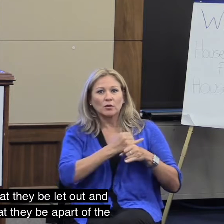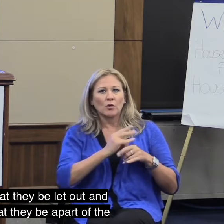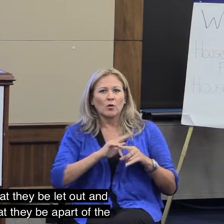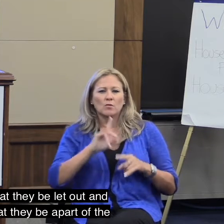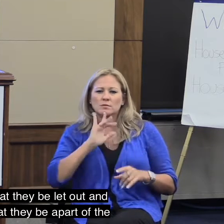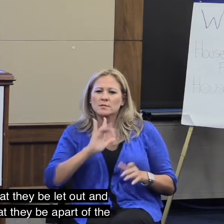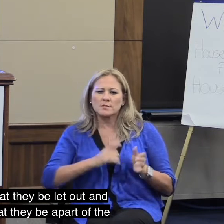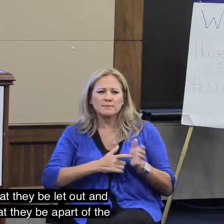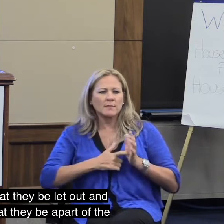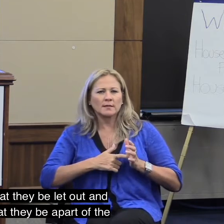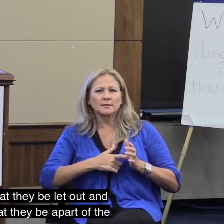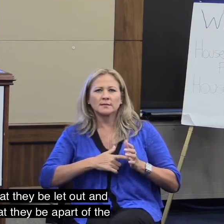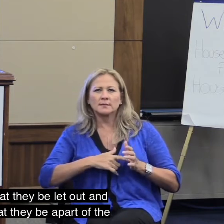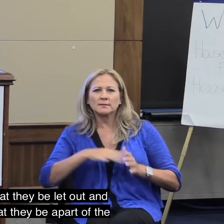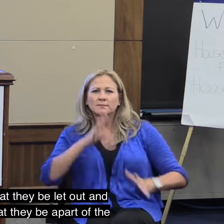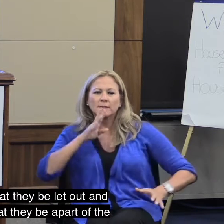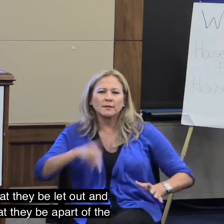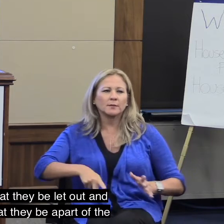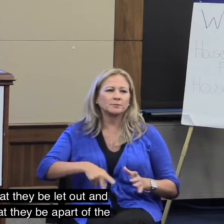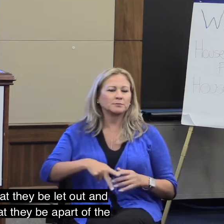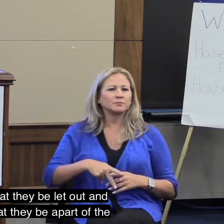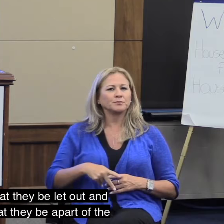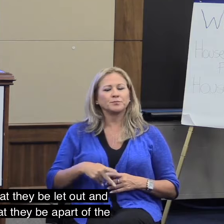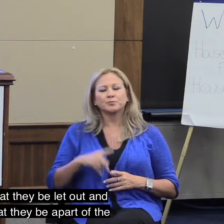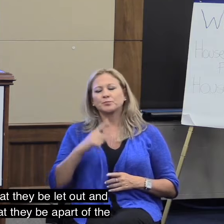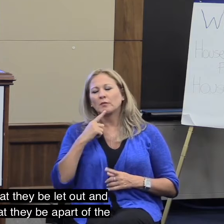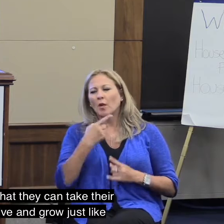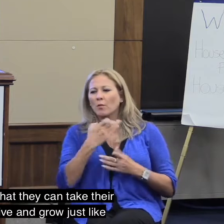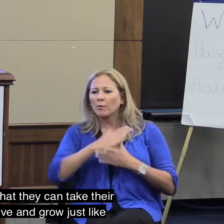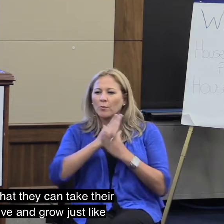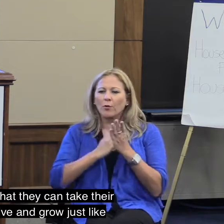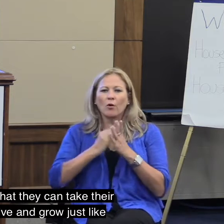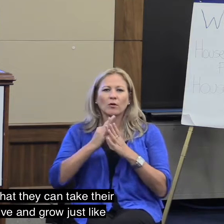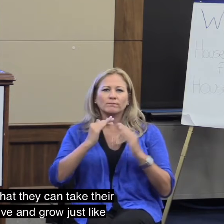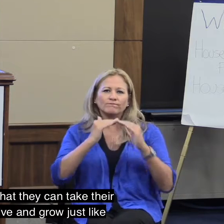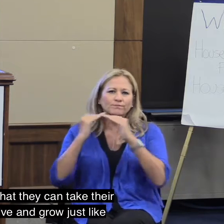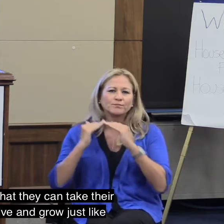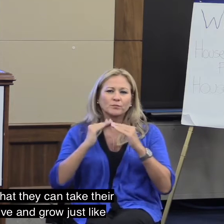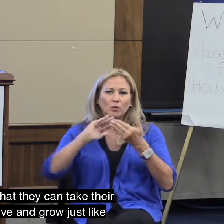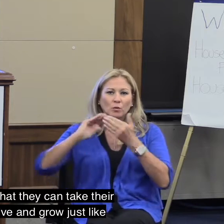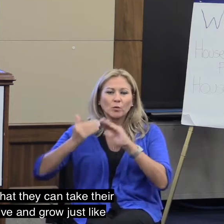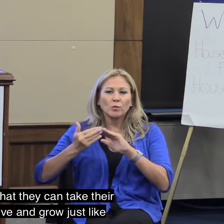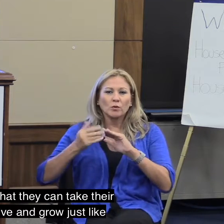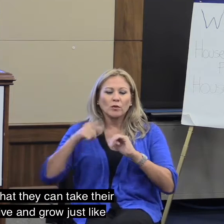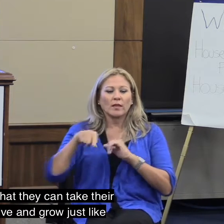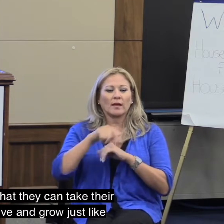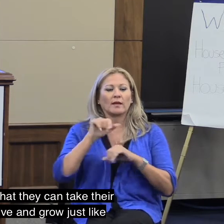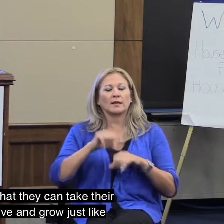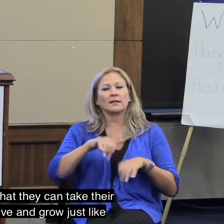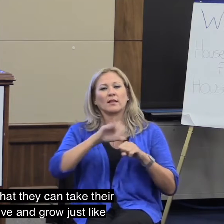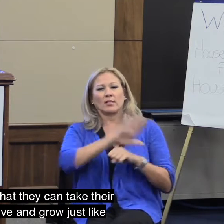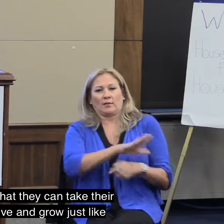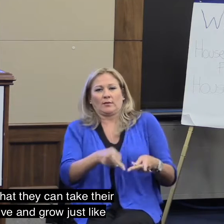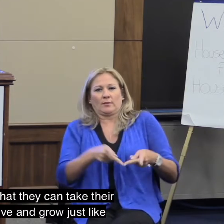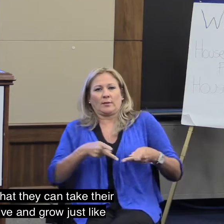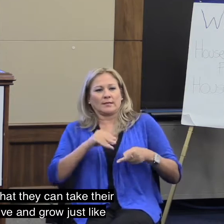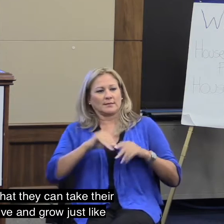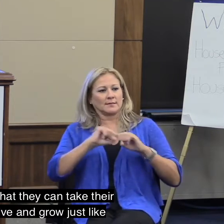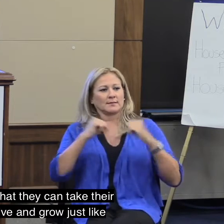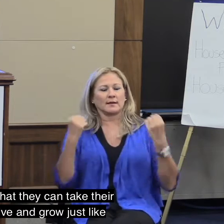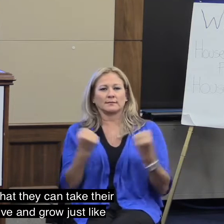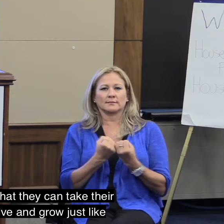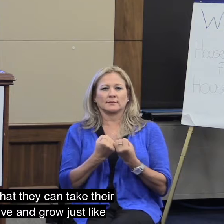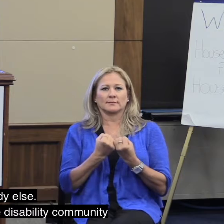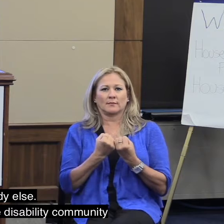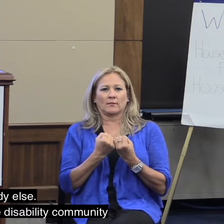that they be let out, and who are demanding that they be a part of the broader community so that they can take their place in society and